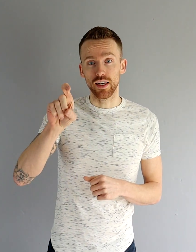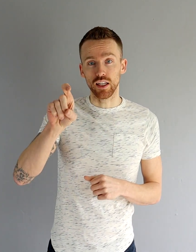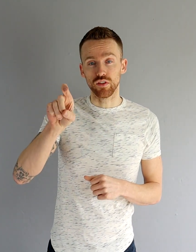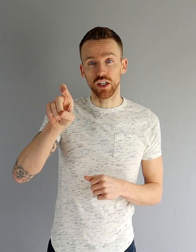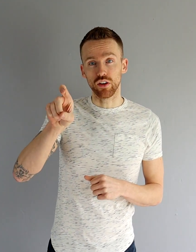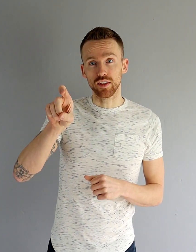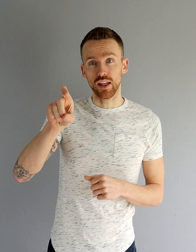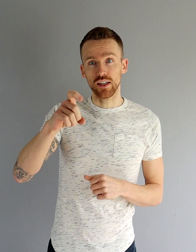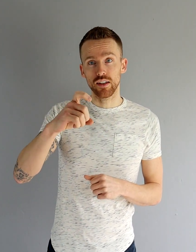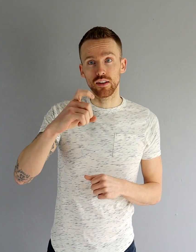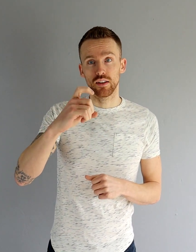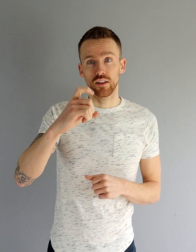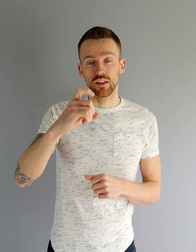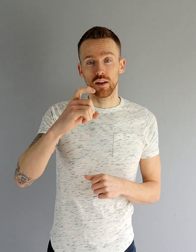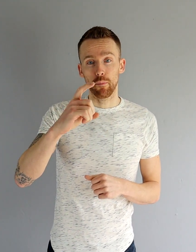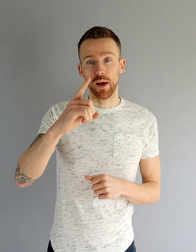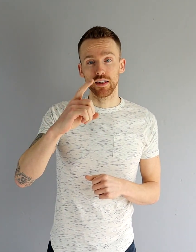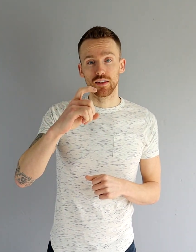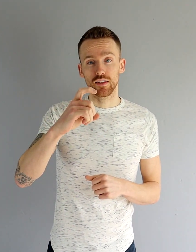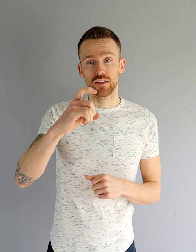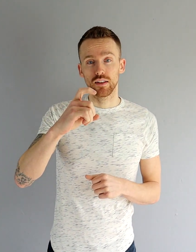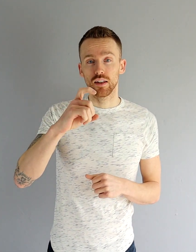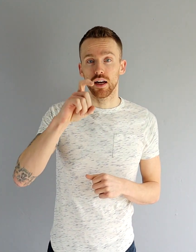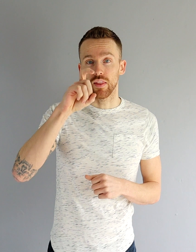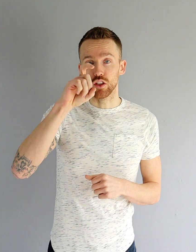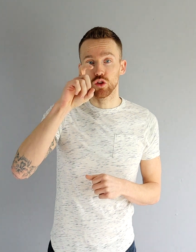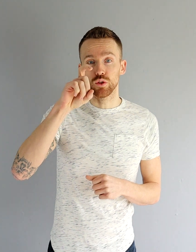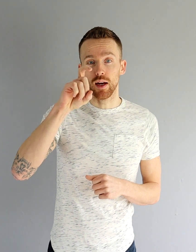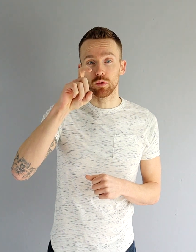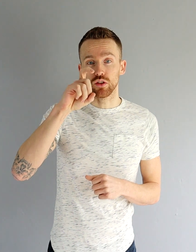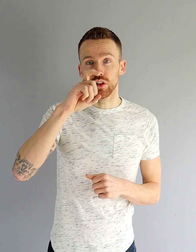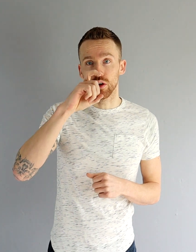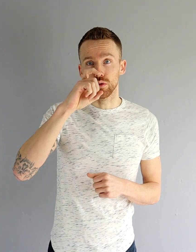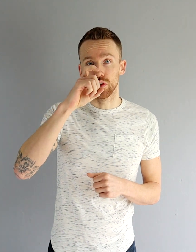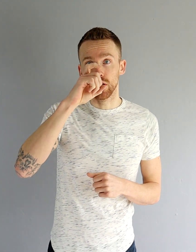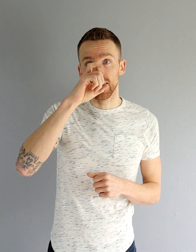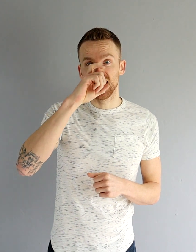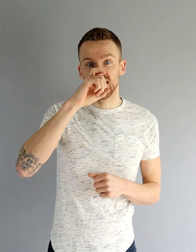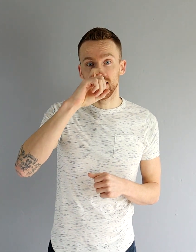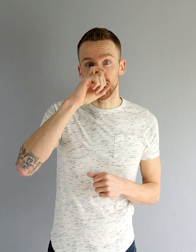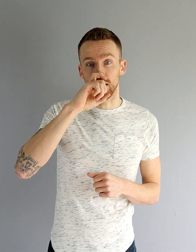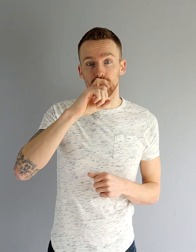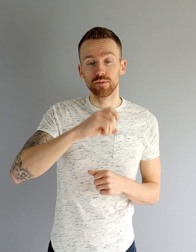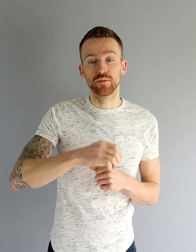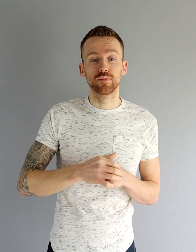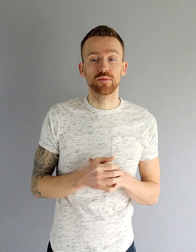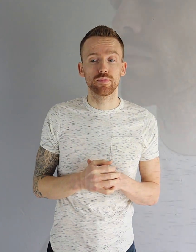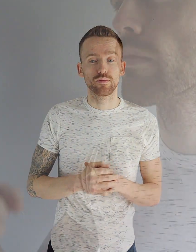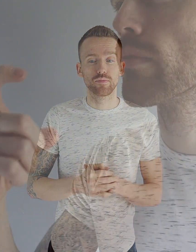Index finger extended, bent, and then two taps on your nose. Sister.